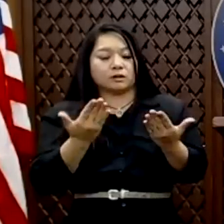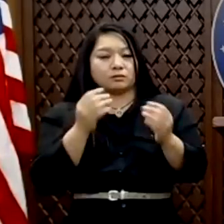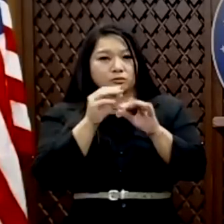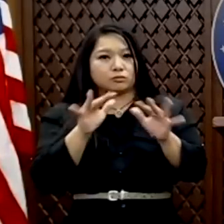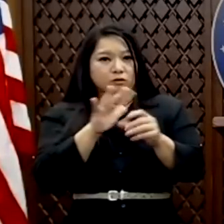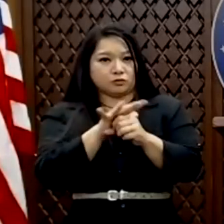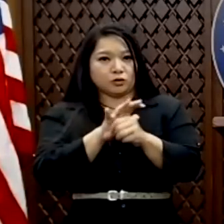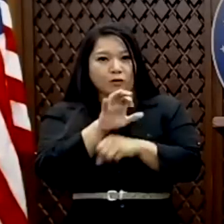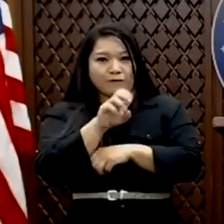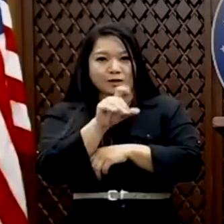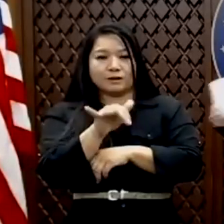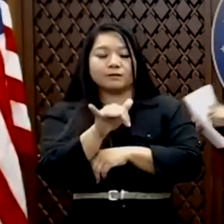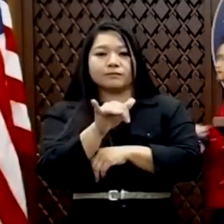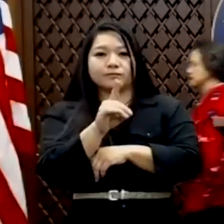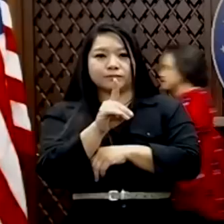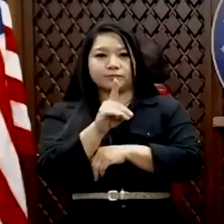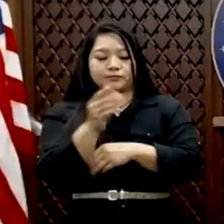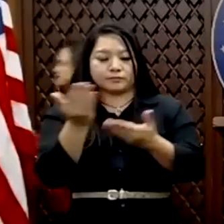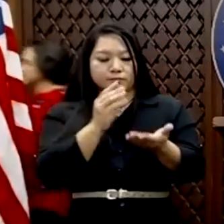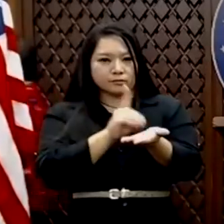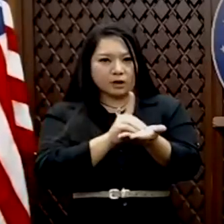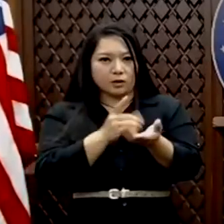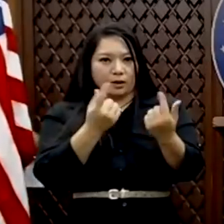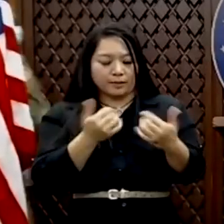and Dr. Mike Cruz.